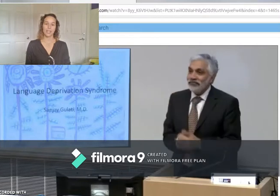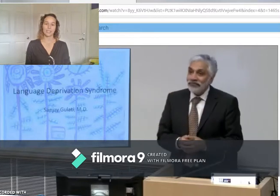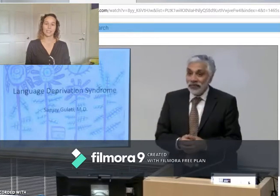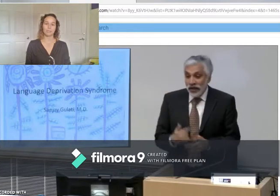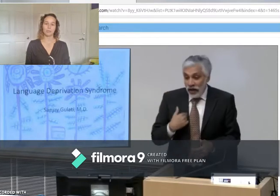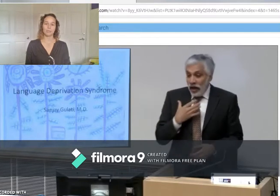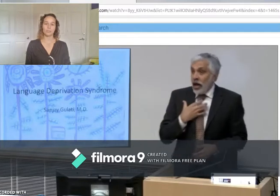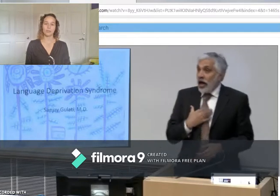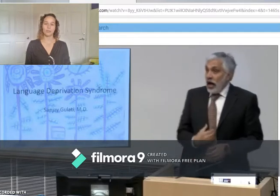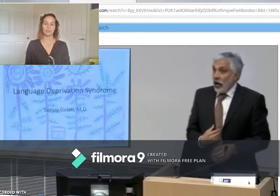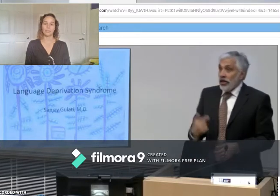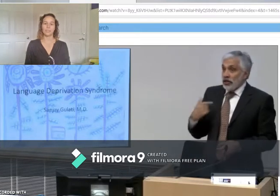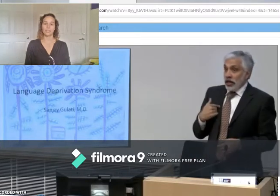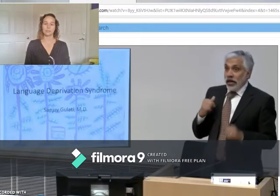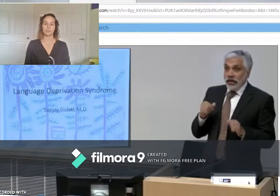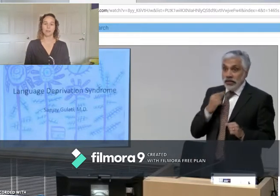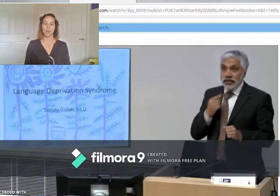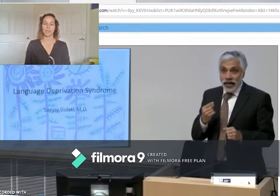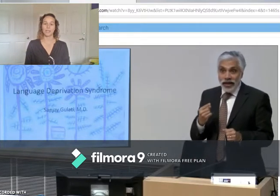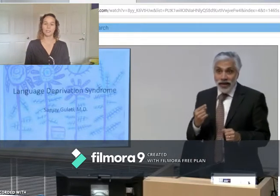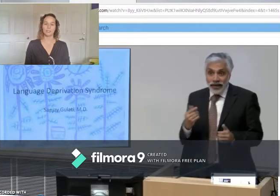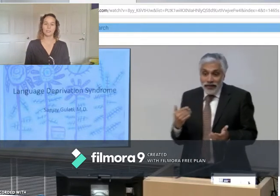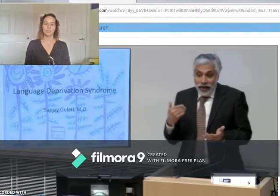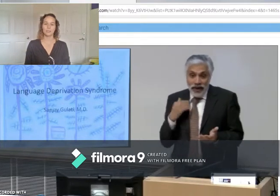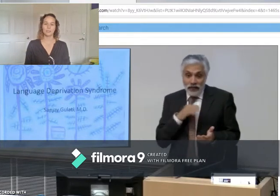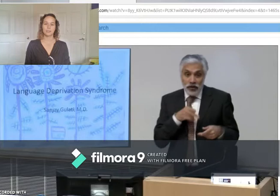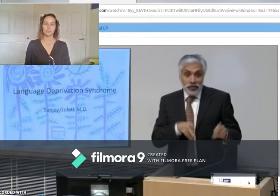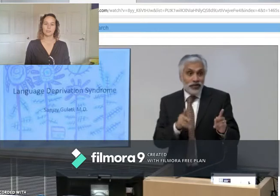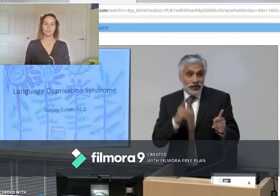She painted and she hung up her paintings with pride.